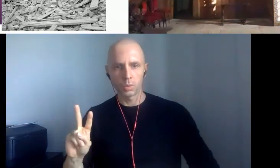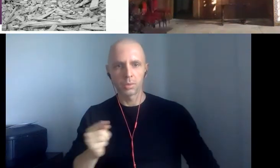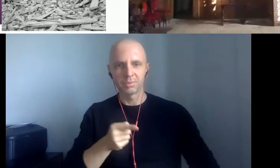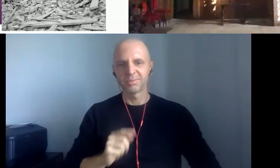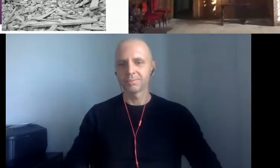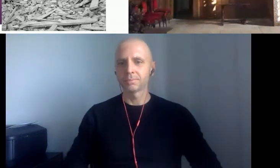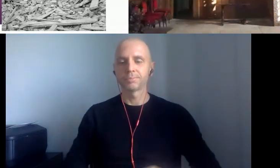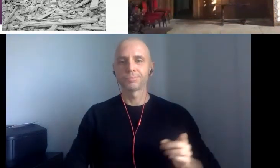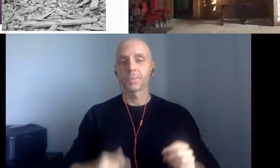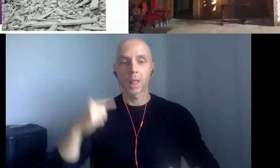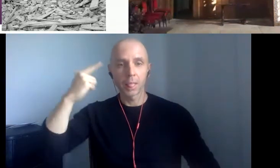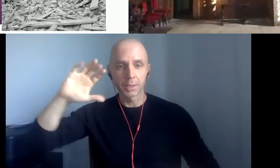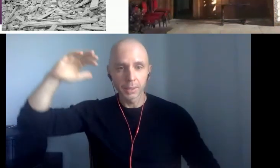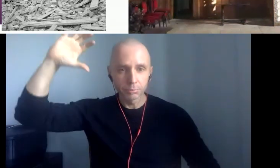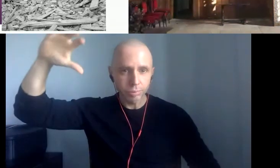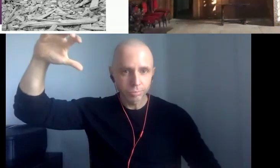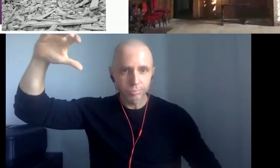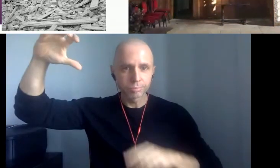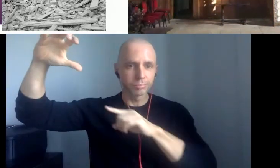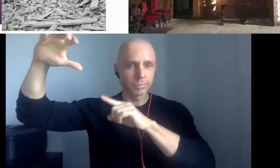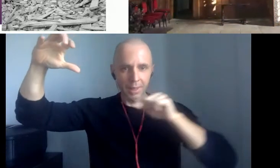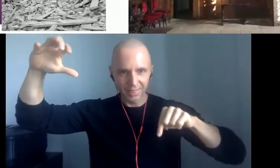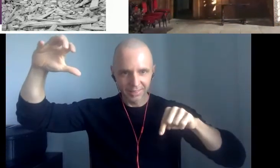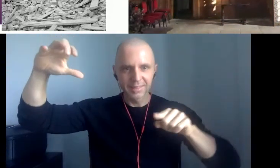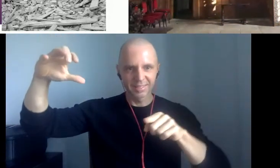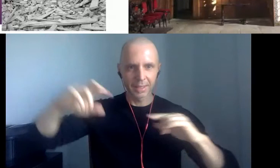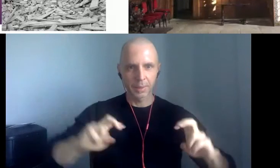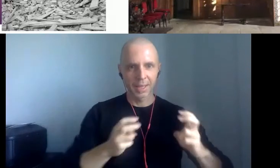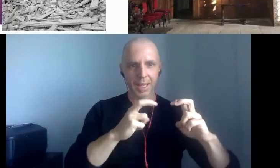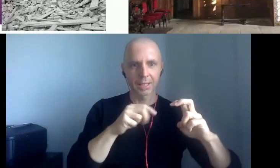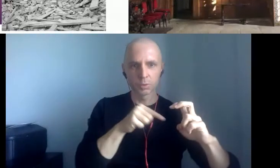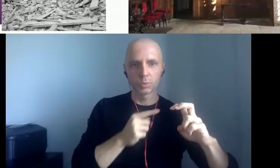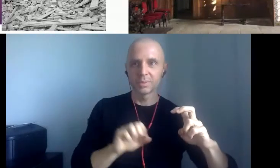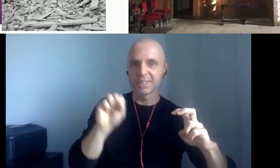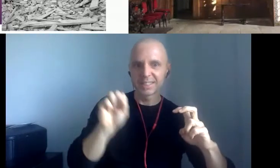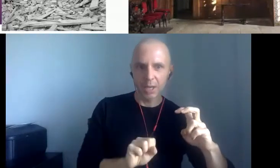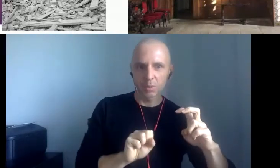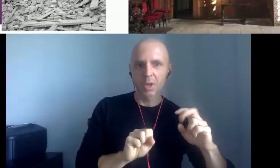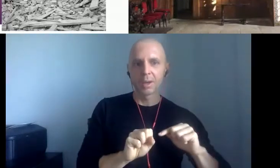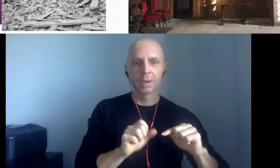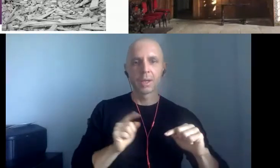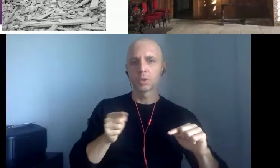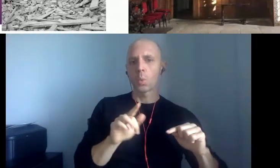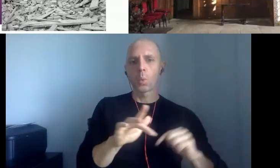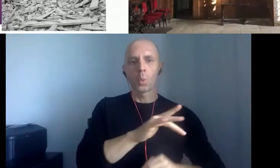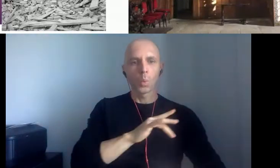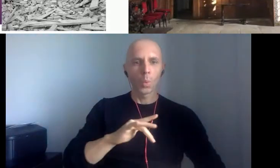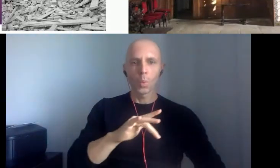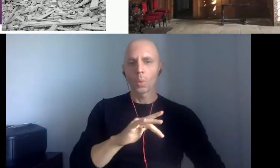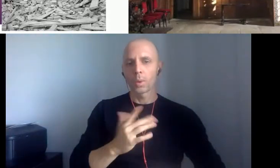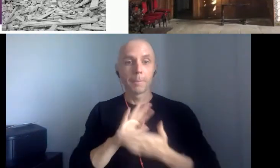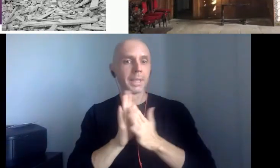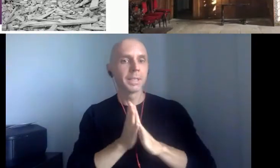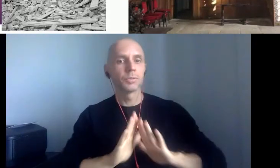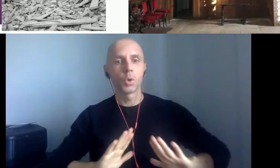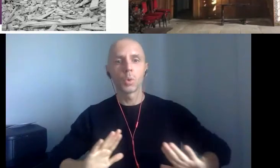London. It was quite sort of peaceful here and so on. But that's actually completely untrue. In fact, to some degree, the castle was on